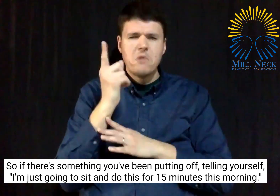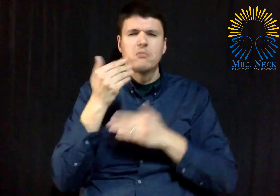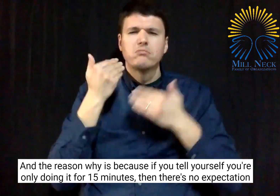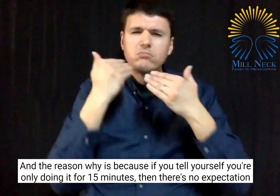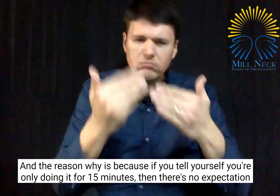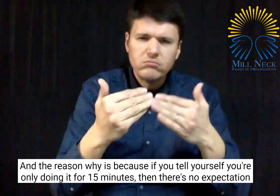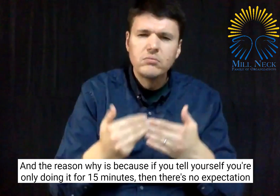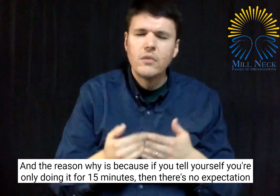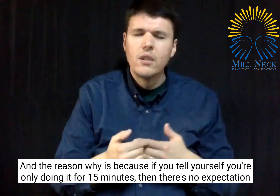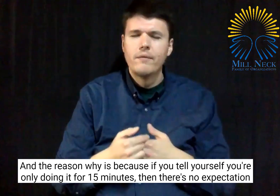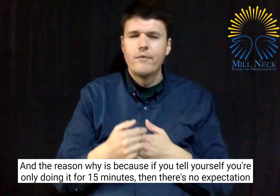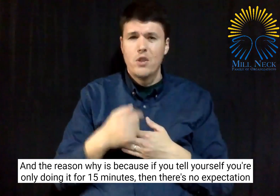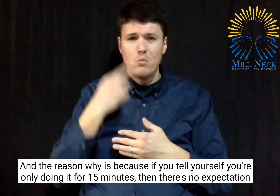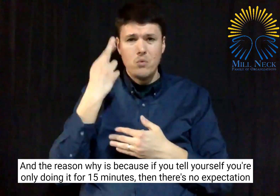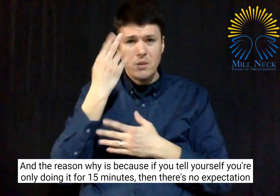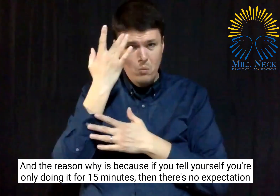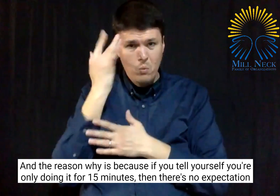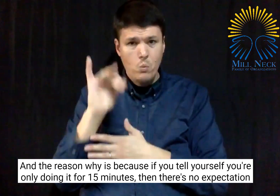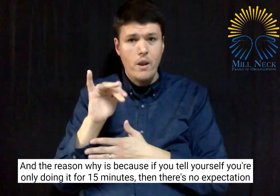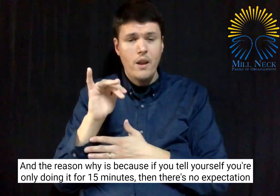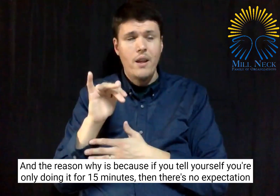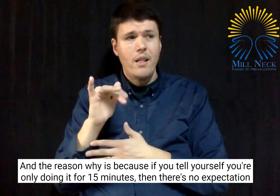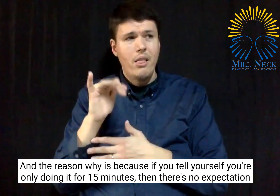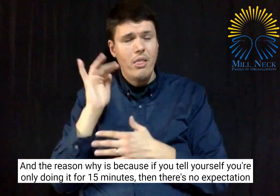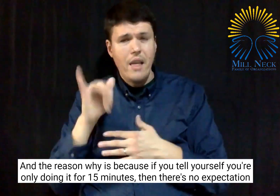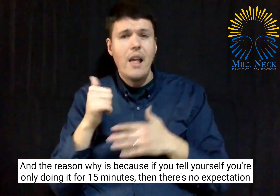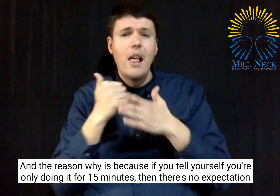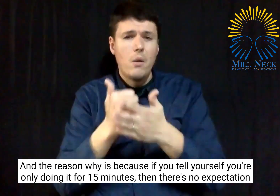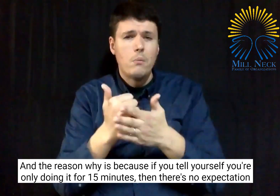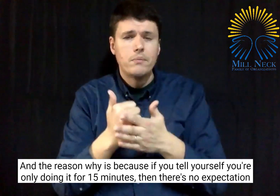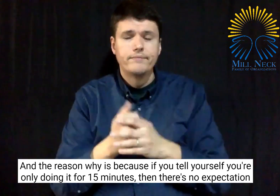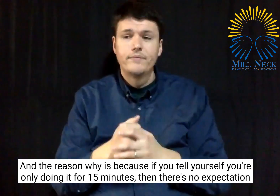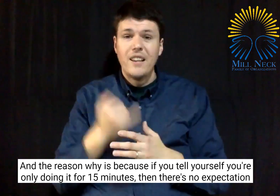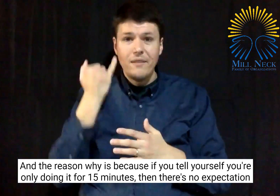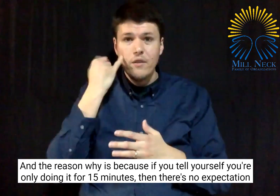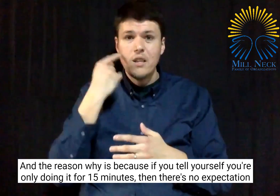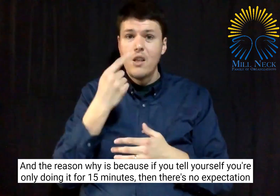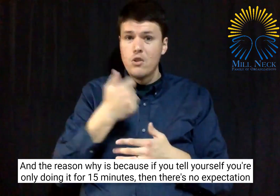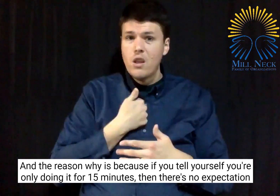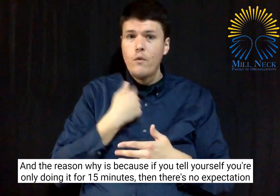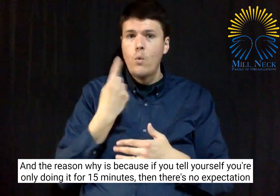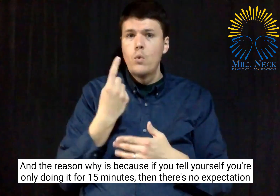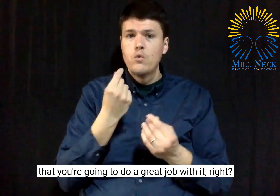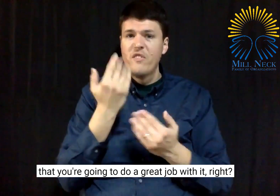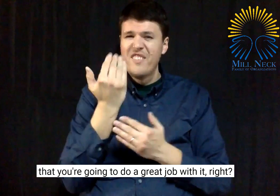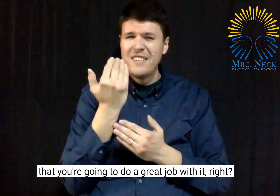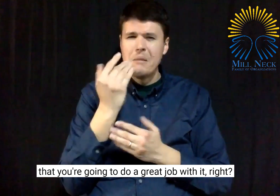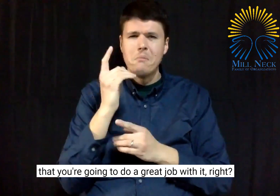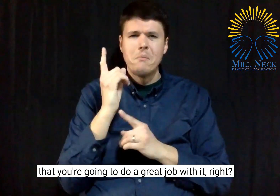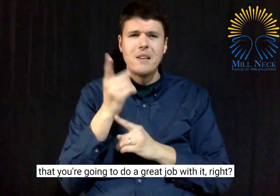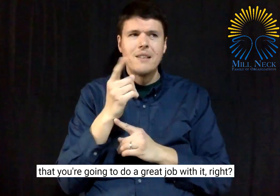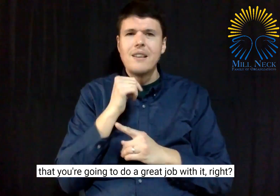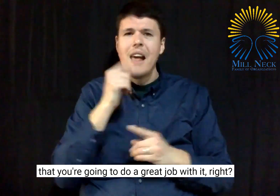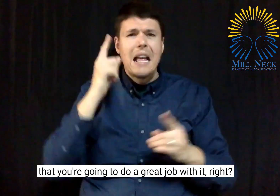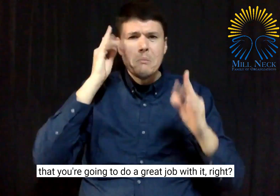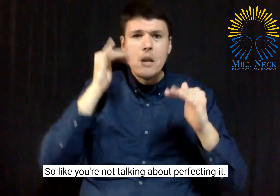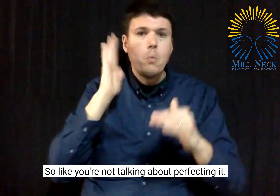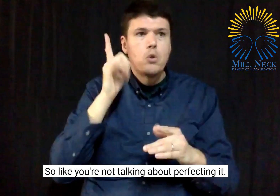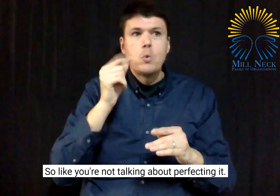And the reason why is because if you tell yourself you're only doing it for 15 minutes, then there's no expectation that you're going to do a great job with it, right? So you're not talking